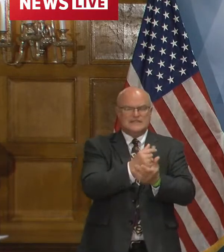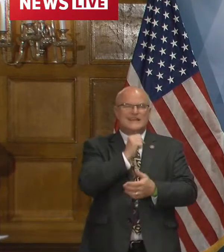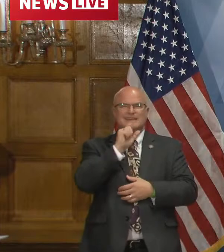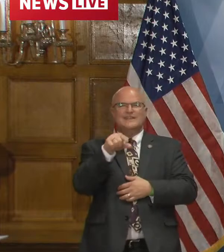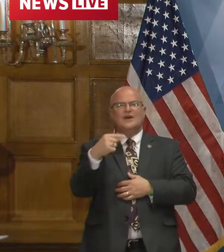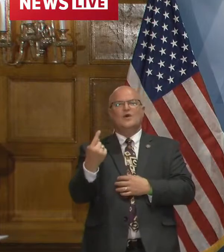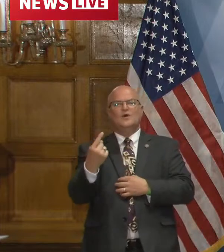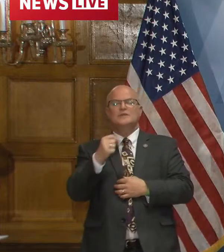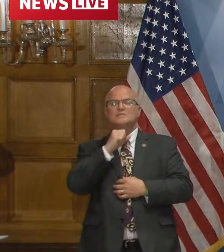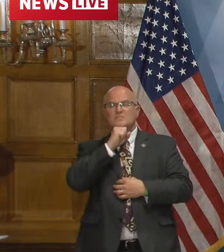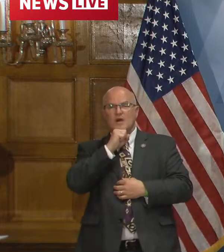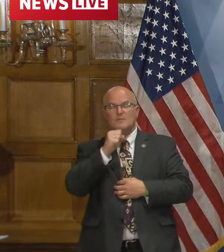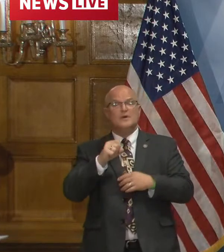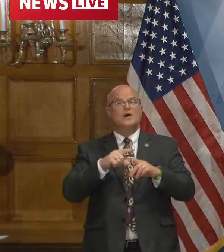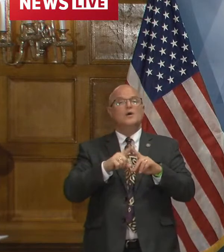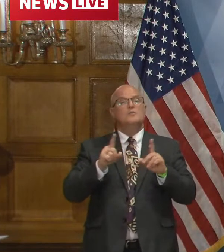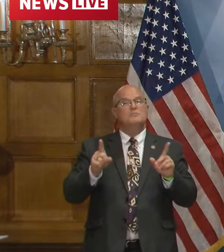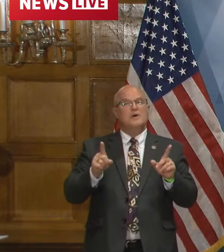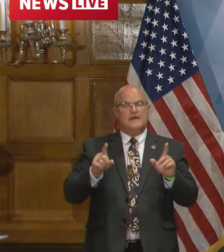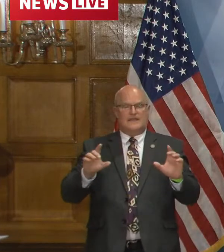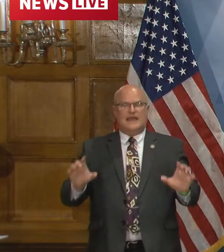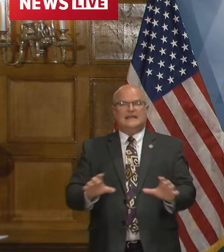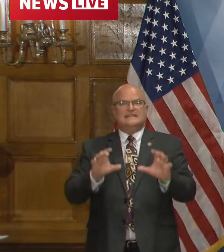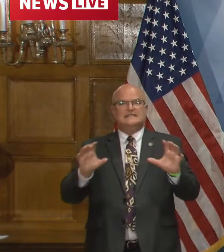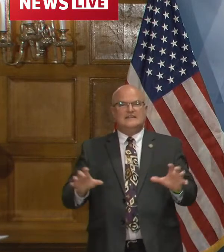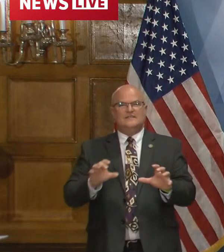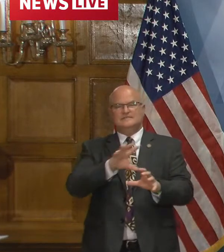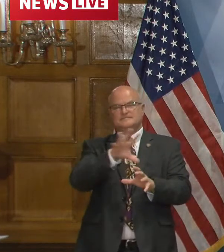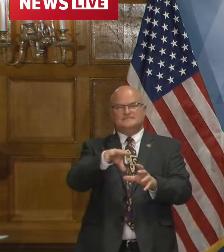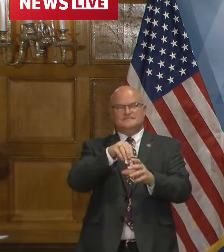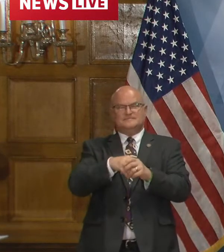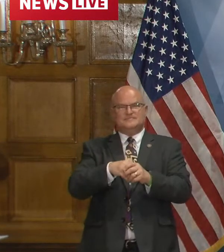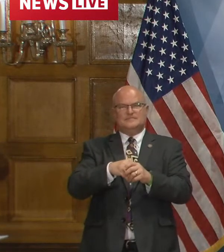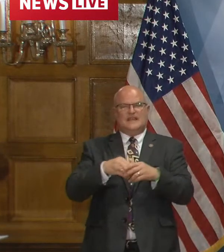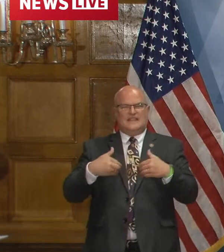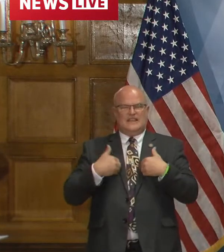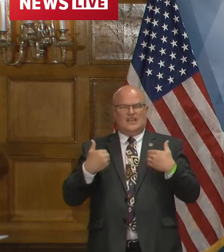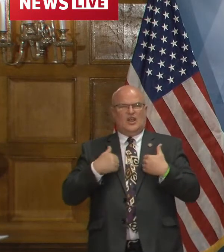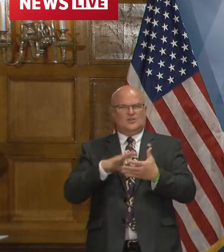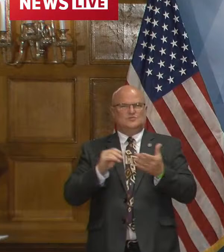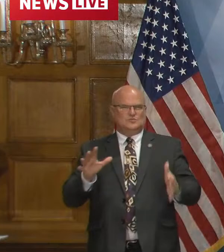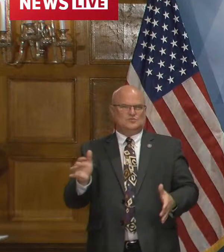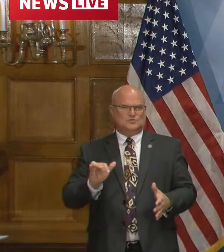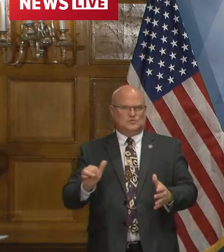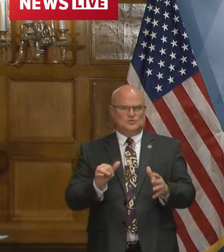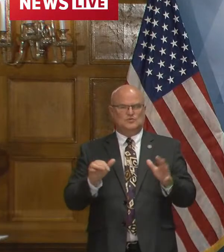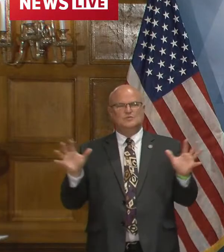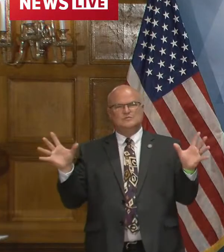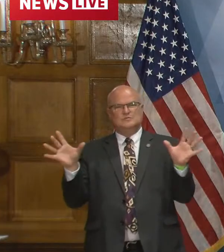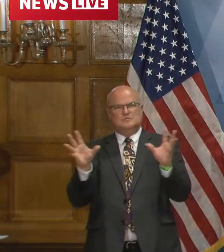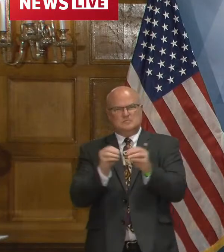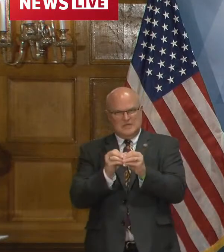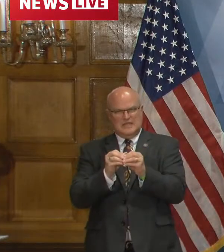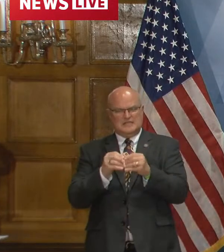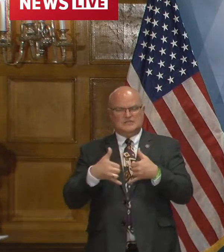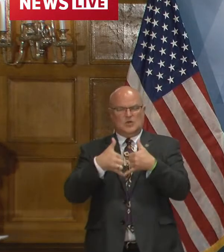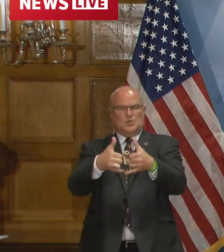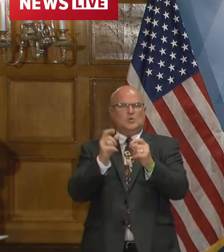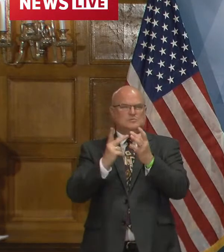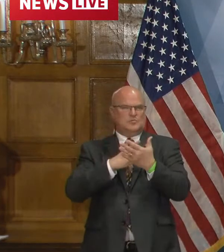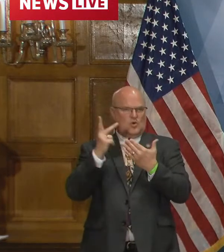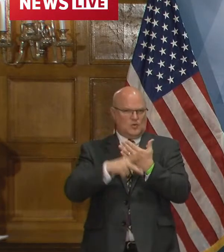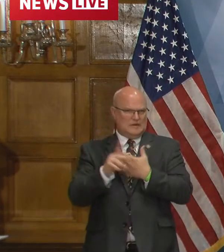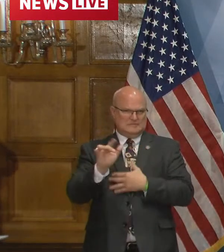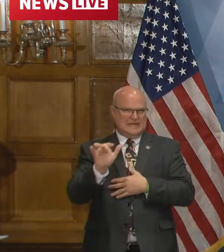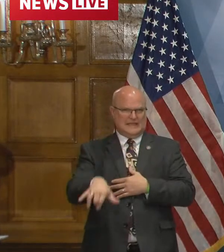not just proms, but the activities that typically happen with our younger students as well, the assemblies, awards programs, and